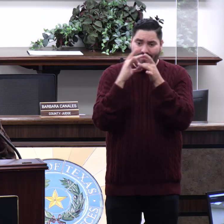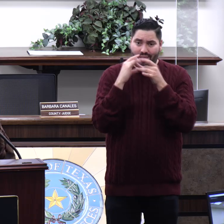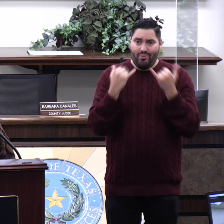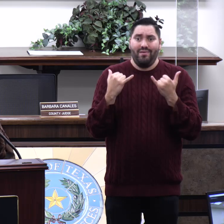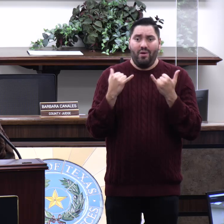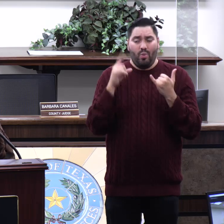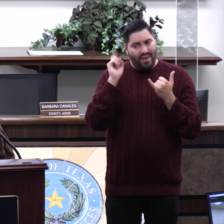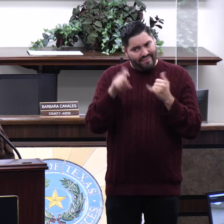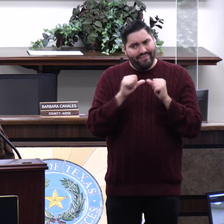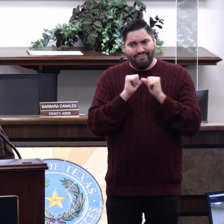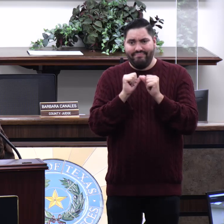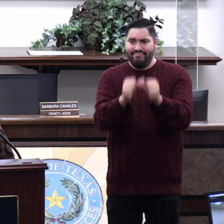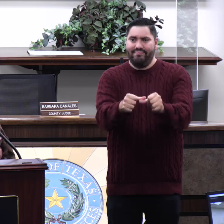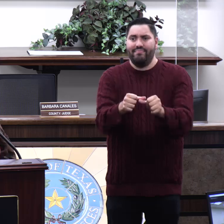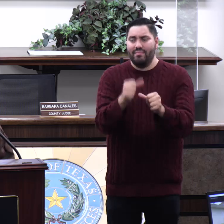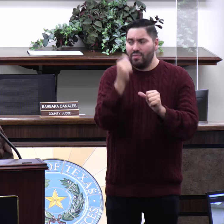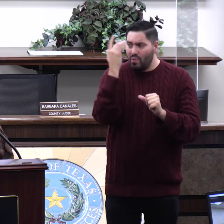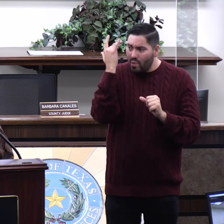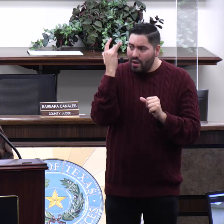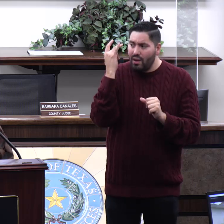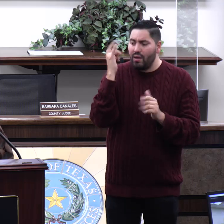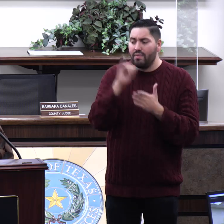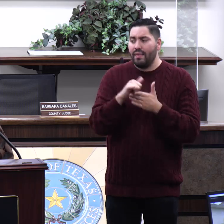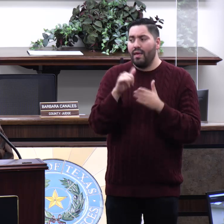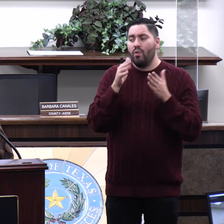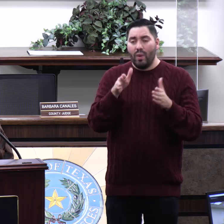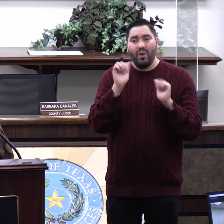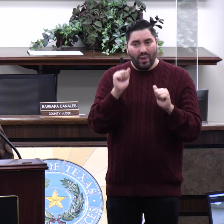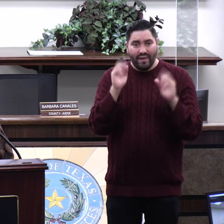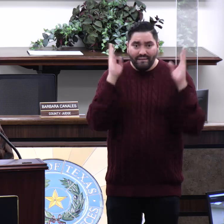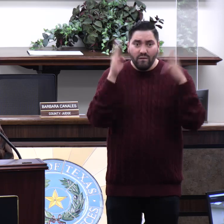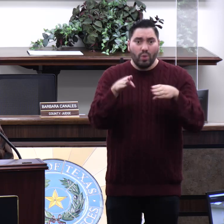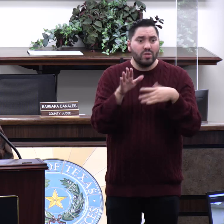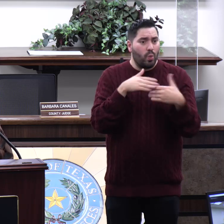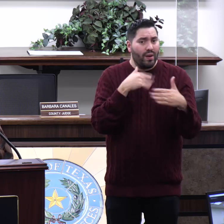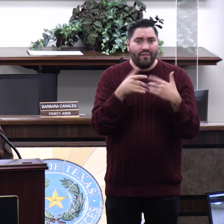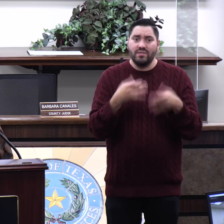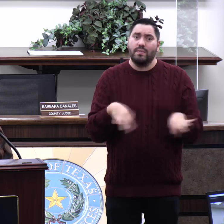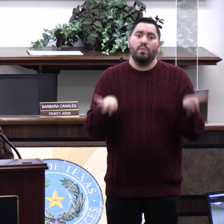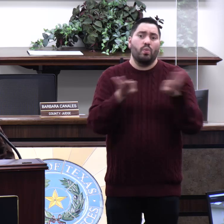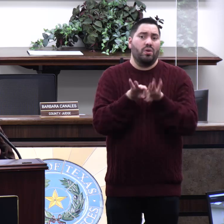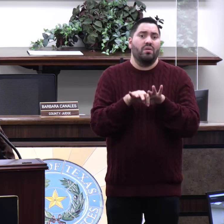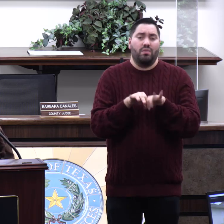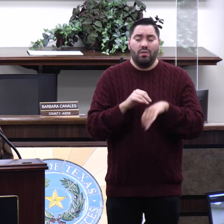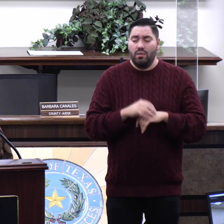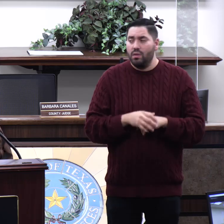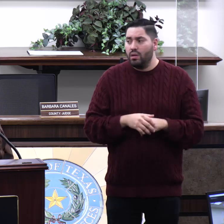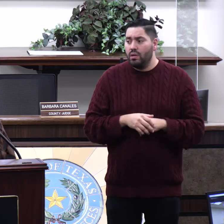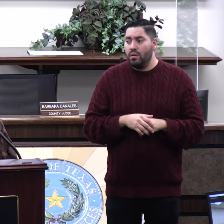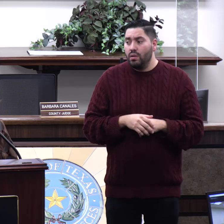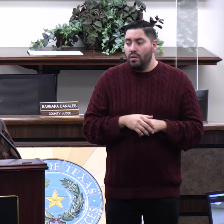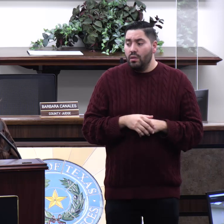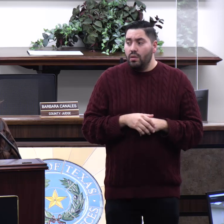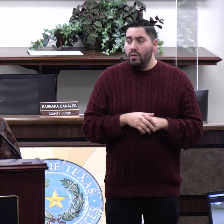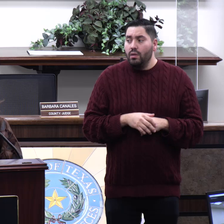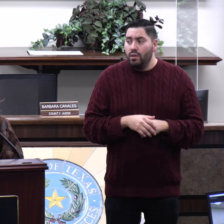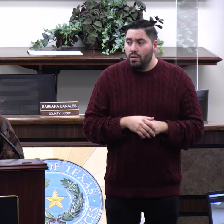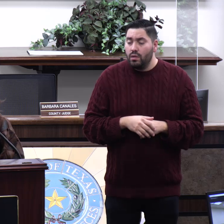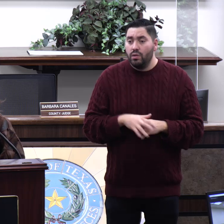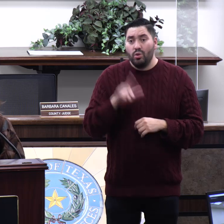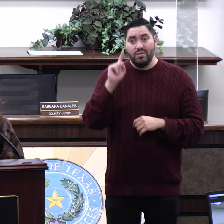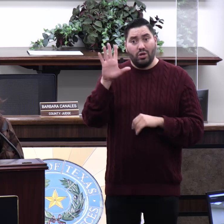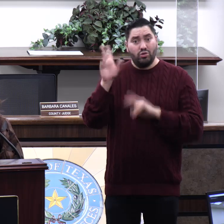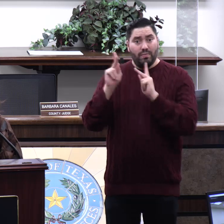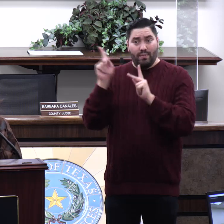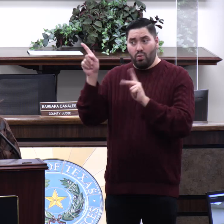to stay that way so that we can, really focus on what matters right now, which is putting those 100 folks that work at public